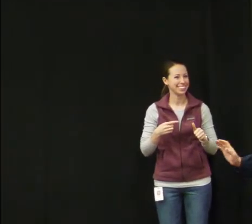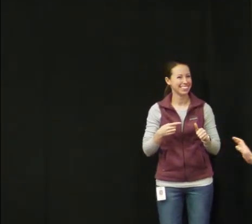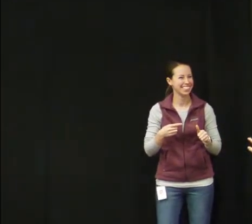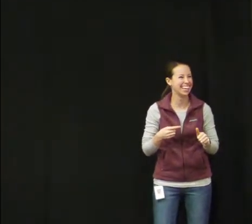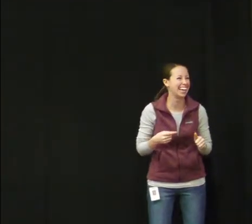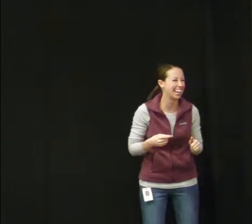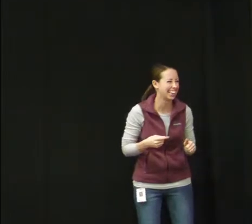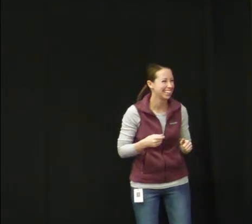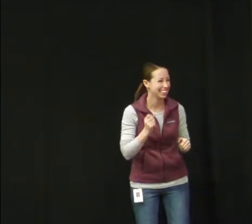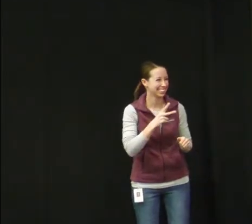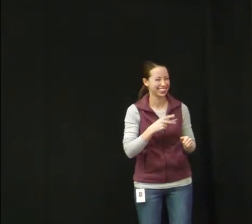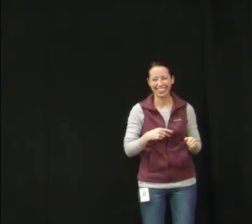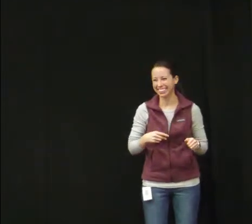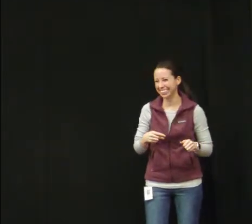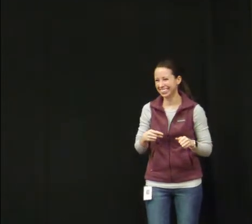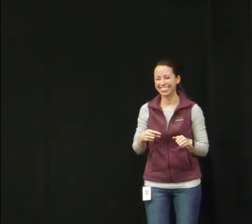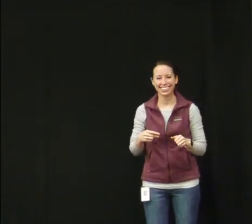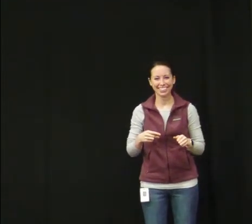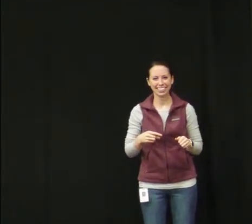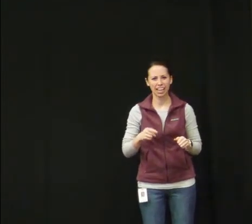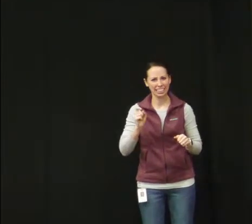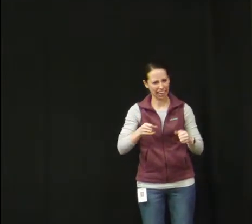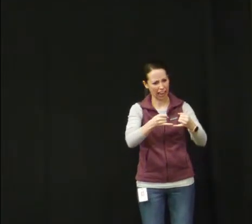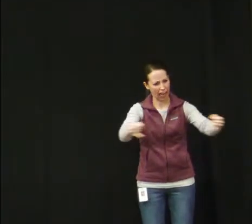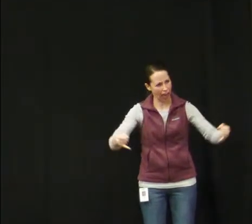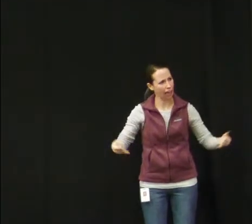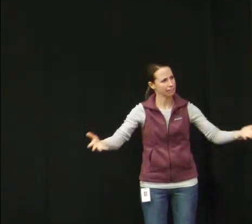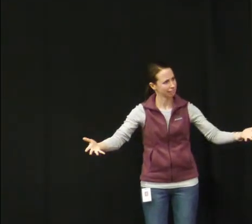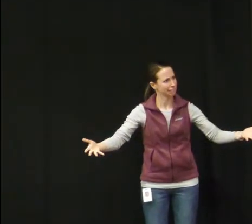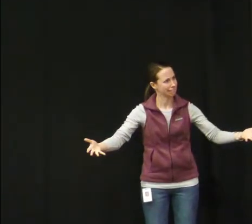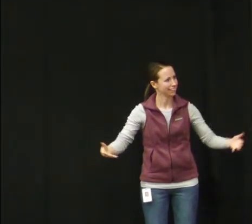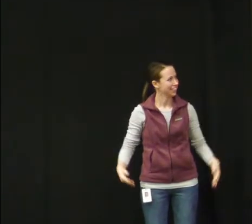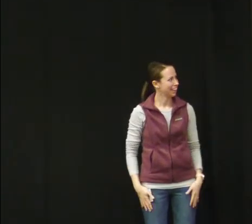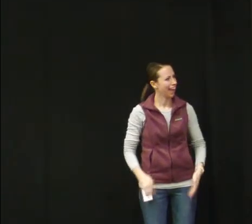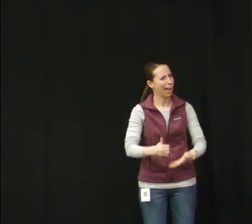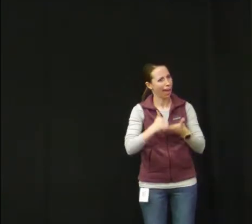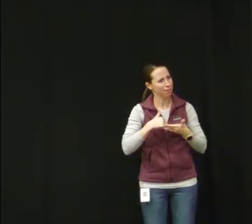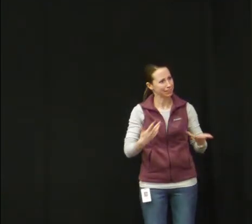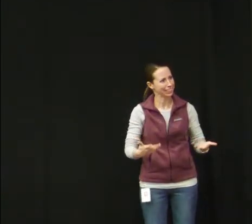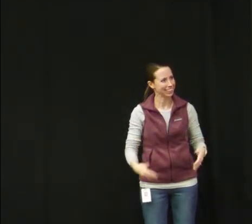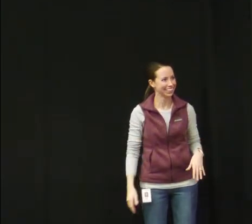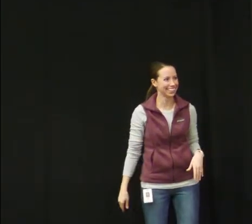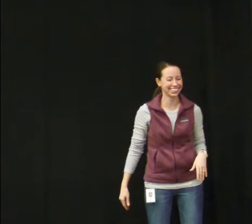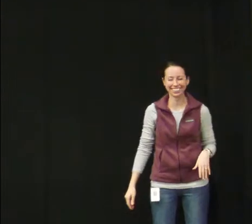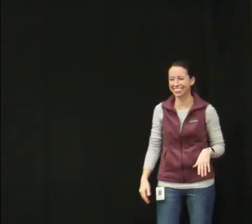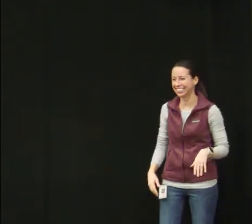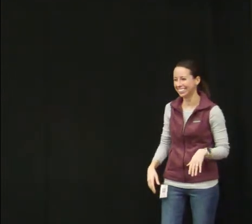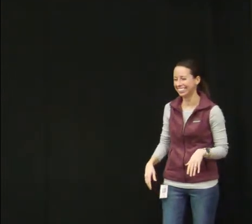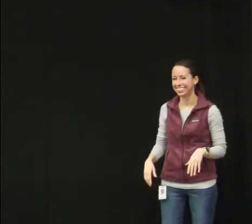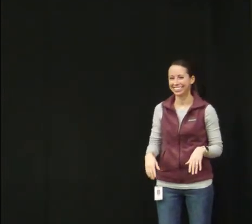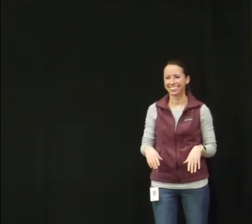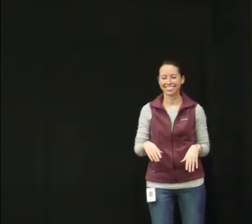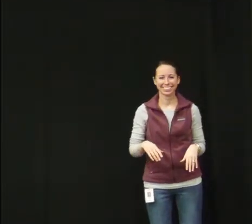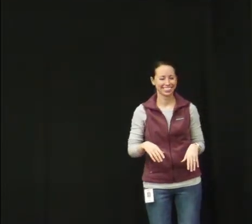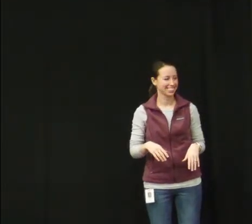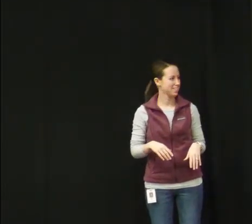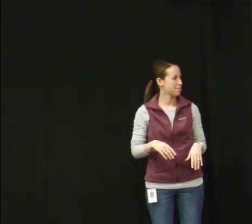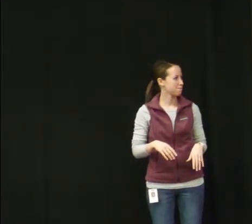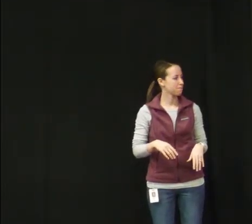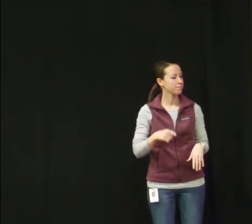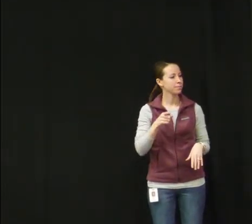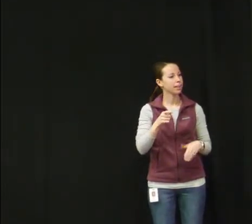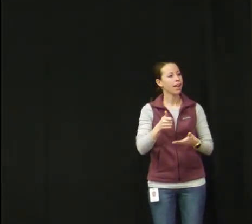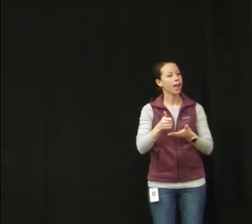data. Oh, I'm so sorry. There needs to be I need a line. Help me. So sorry.